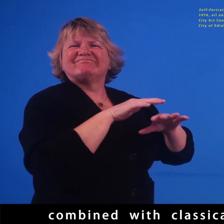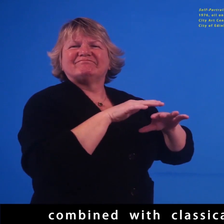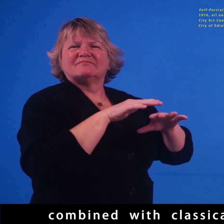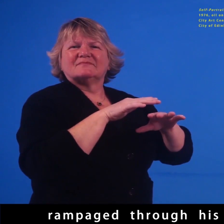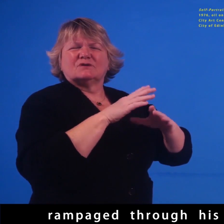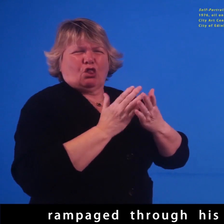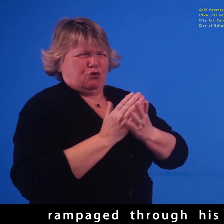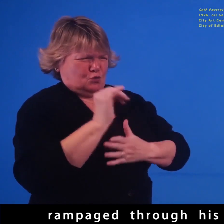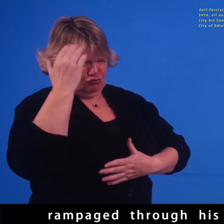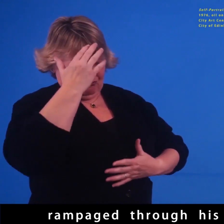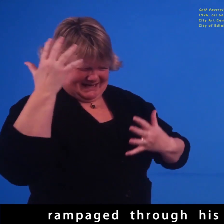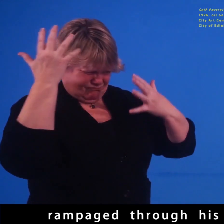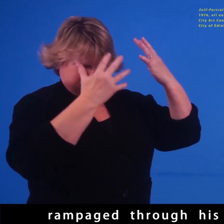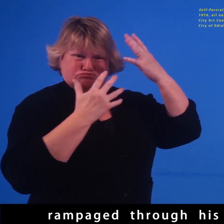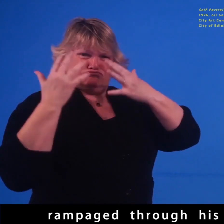life,